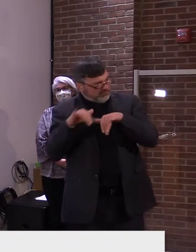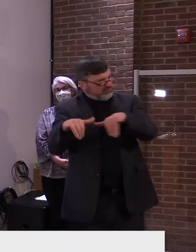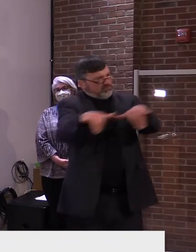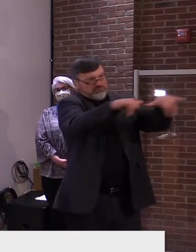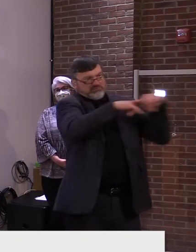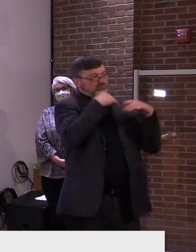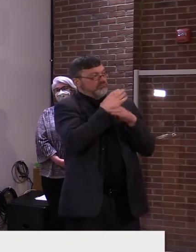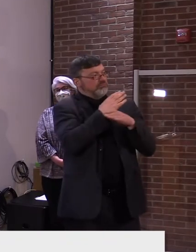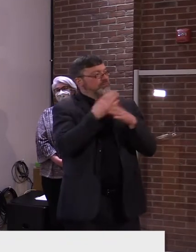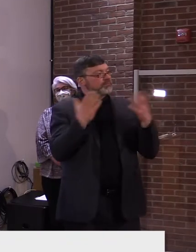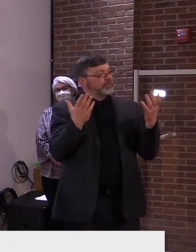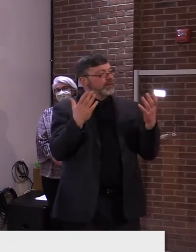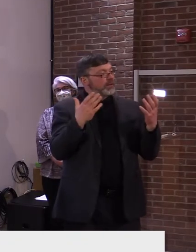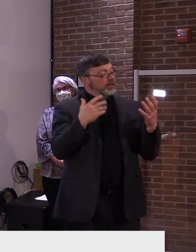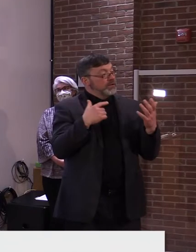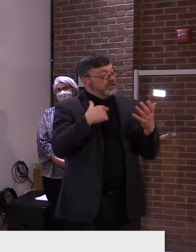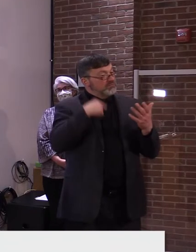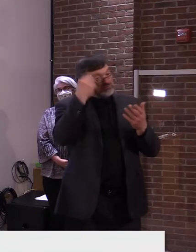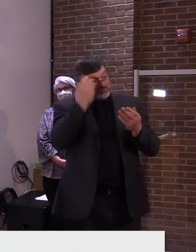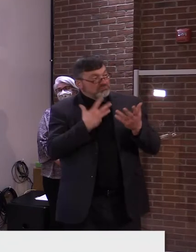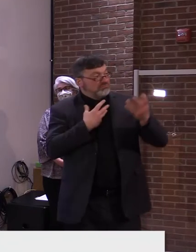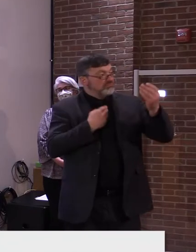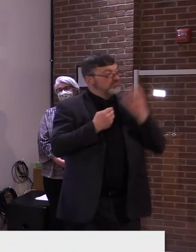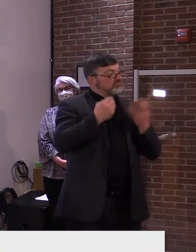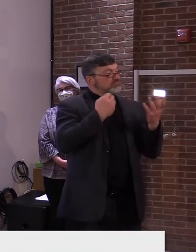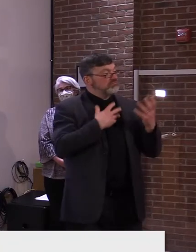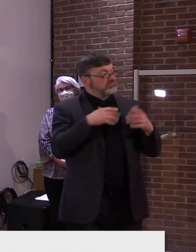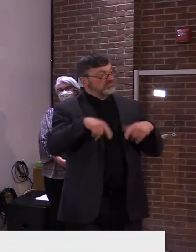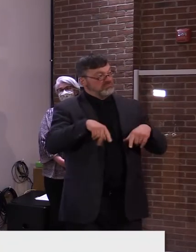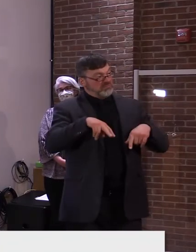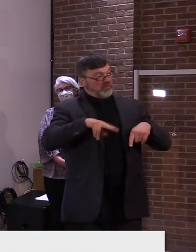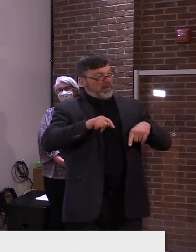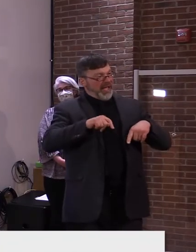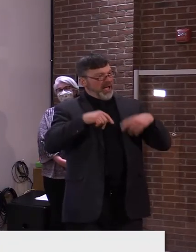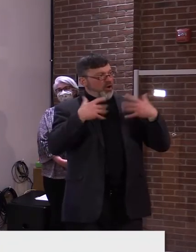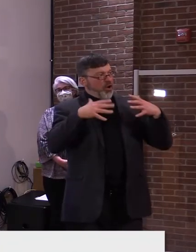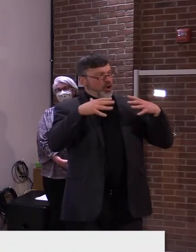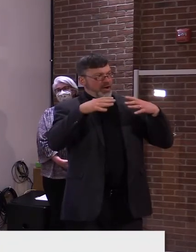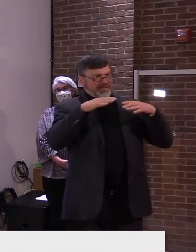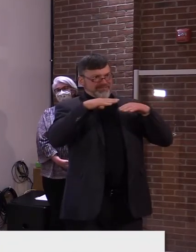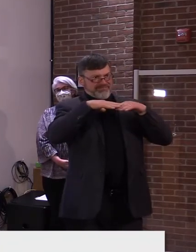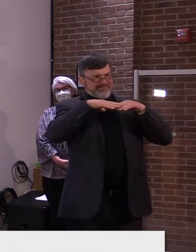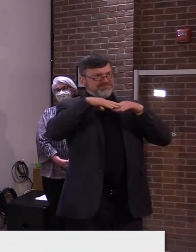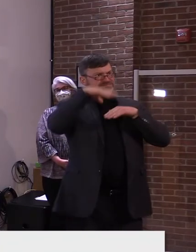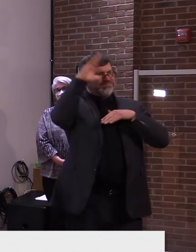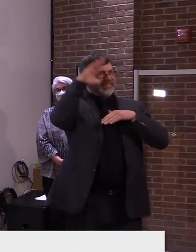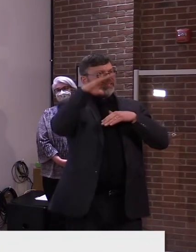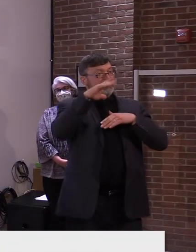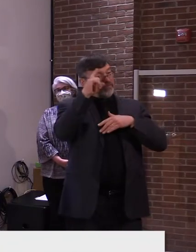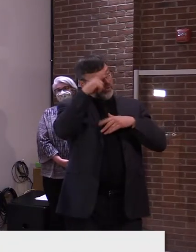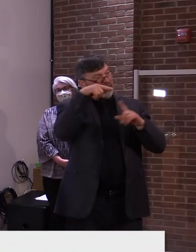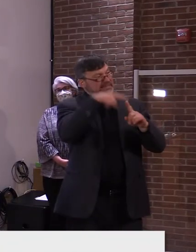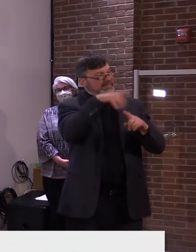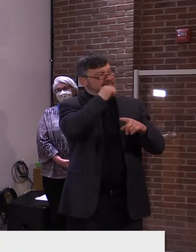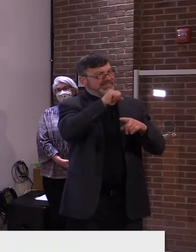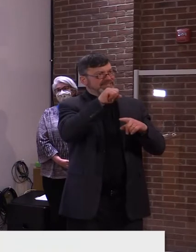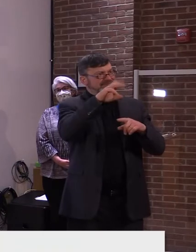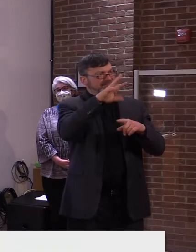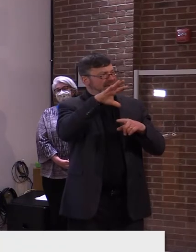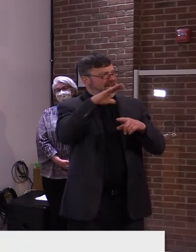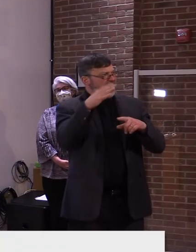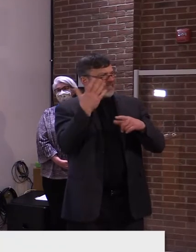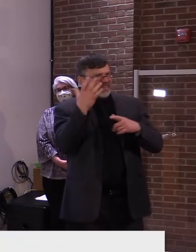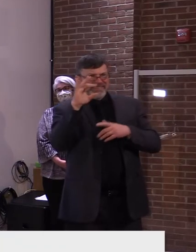Secretary Smith talked about in our 65 and older, 70 and older age ranges, and in our healthcare